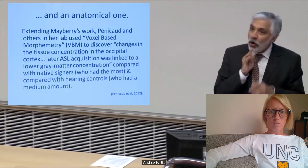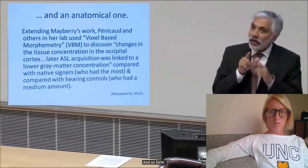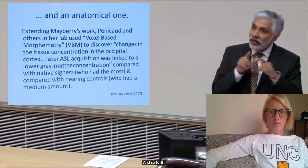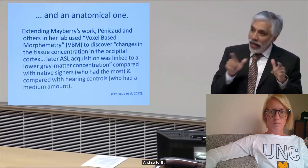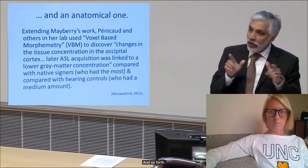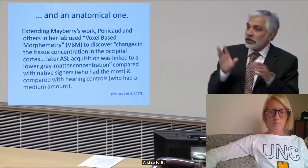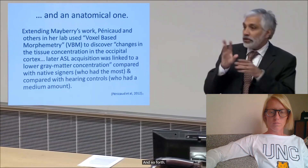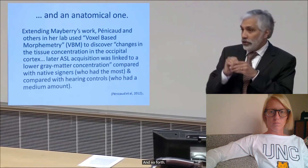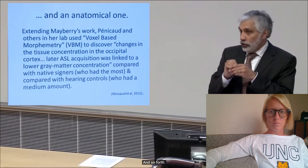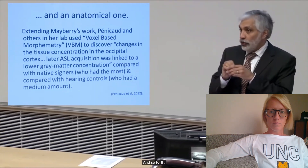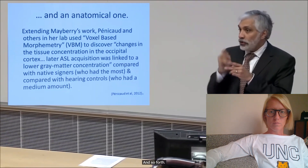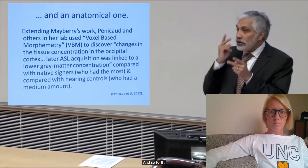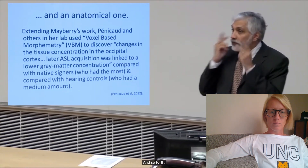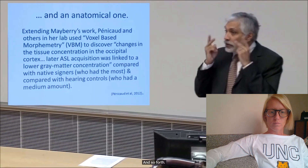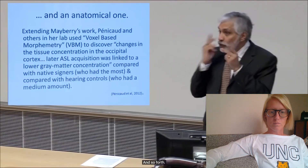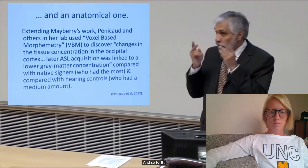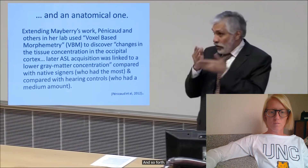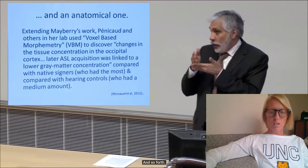so forth.